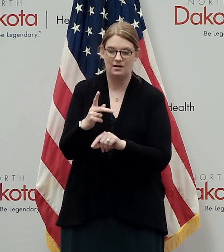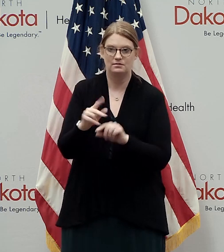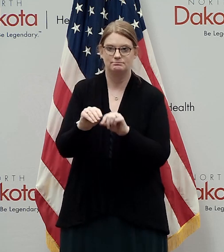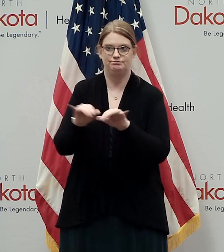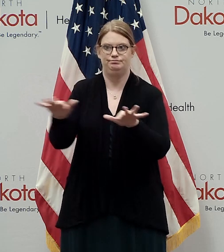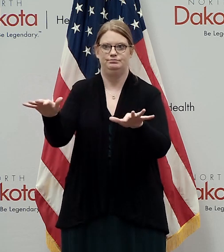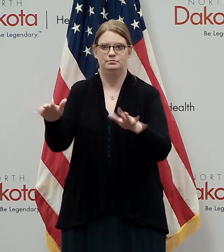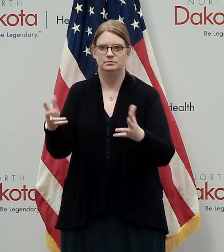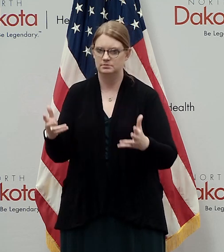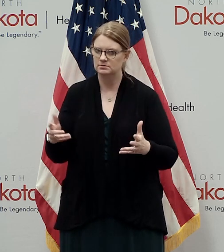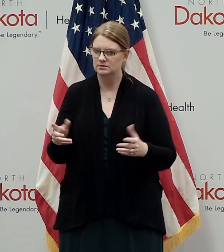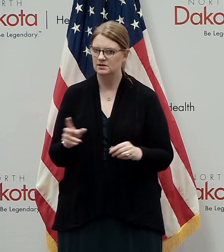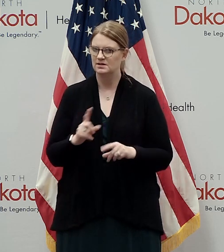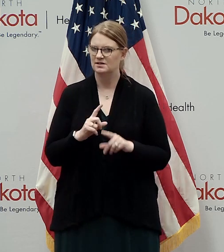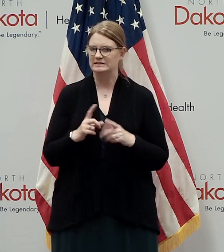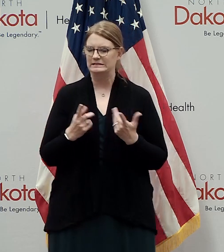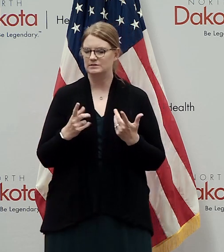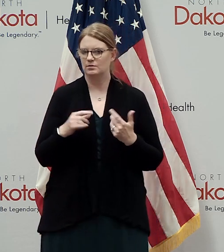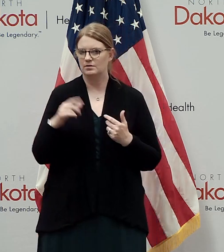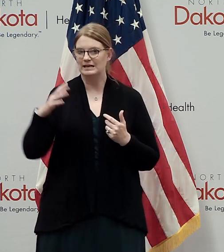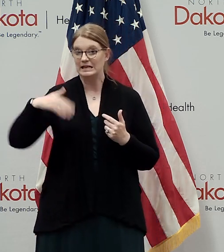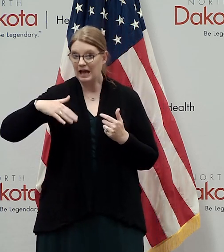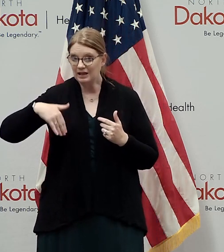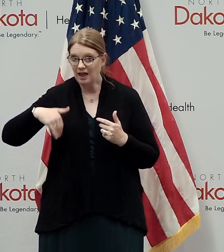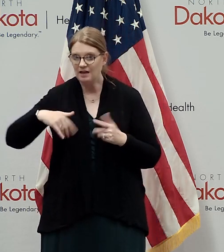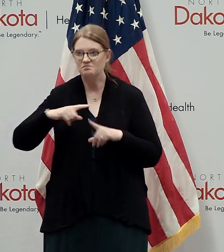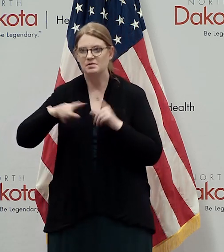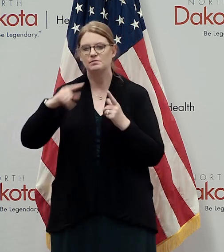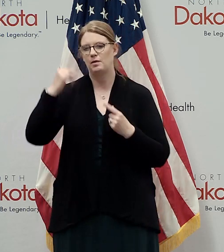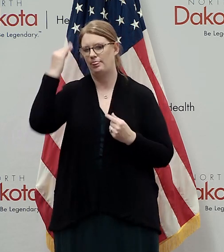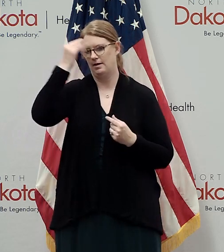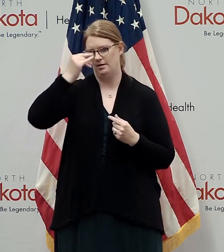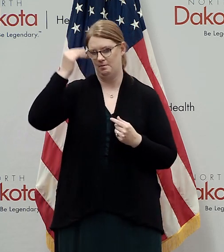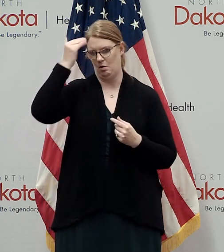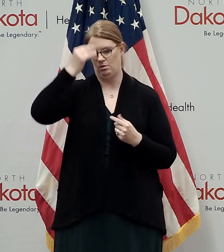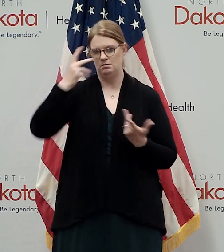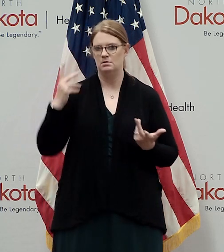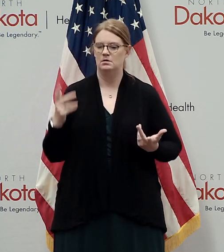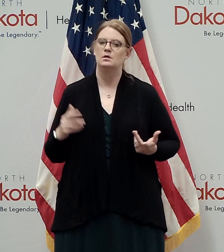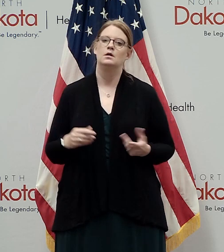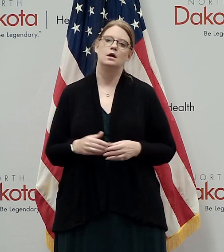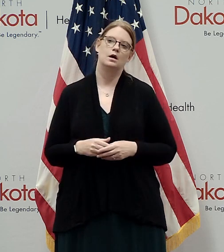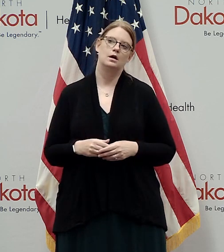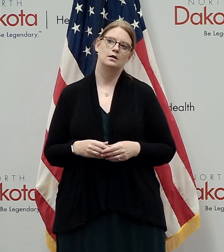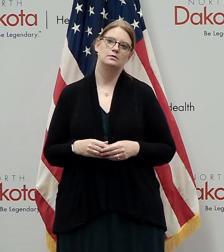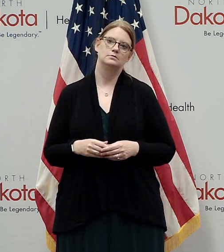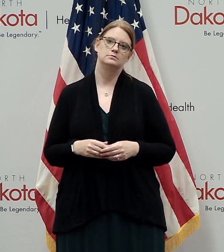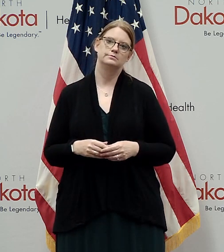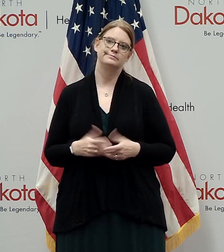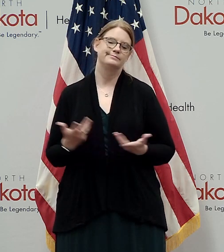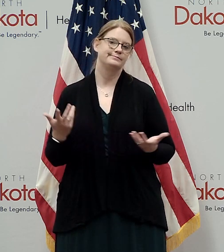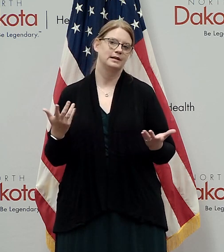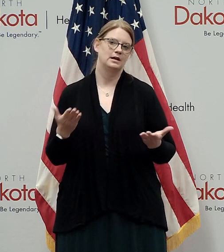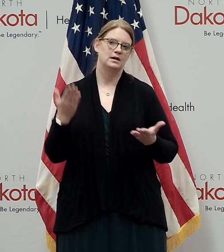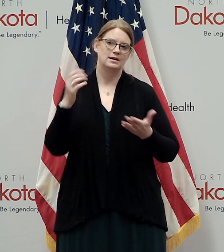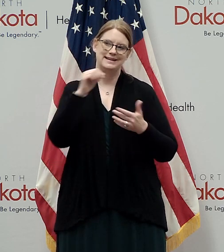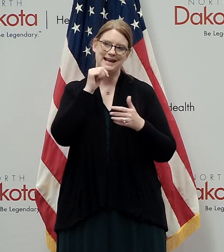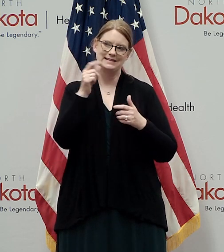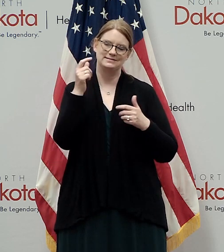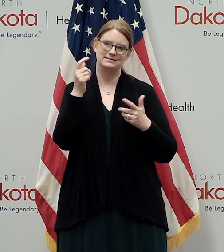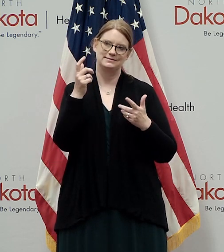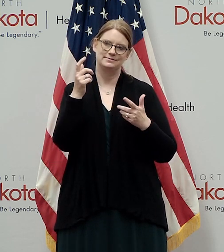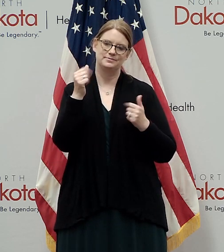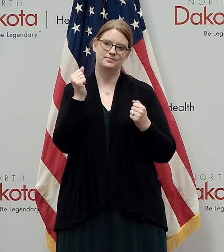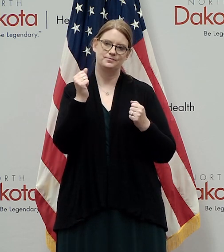we haven't taken any steps in that direction yet. We have not probably seen enough of the cases that we're